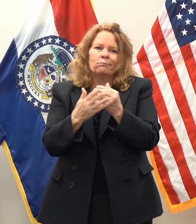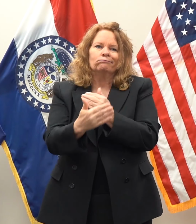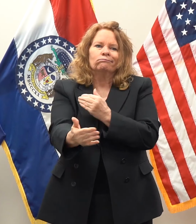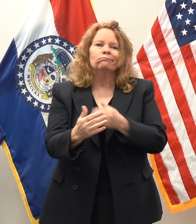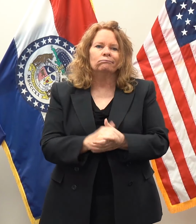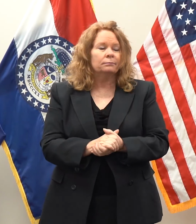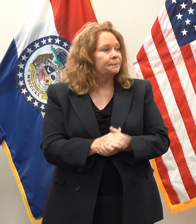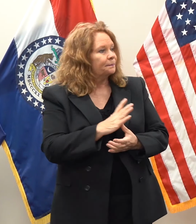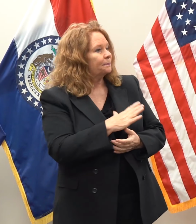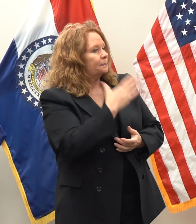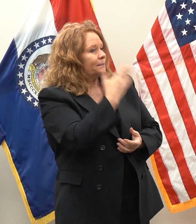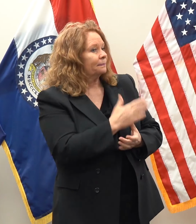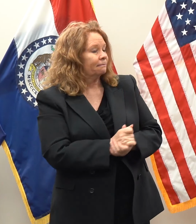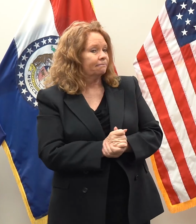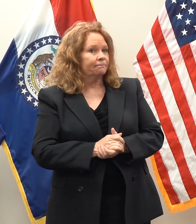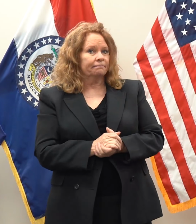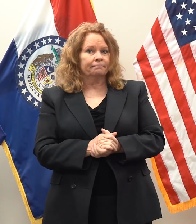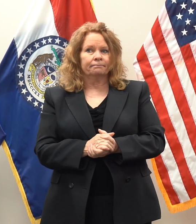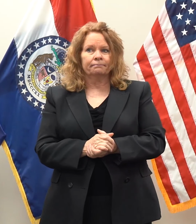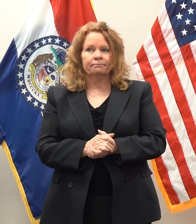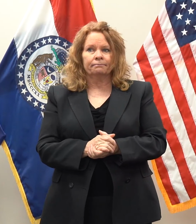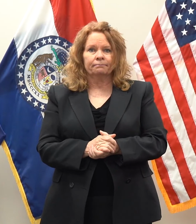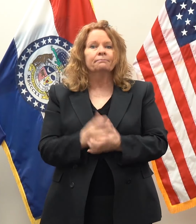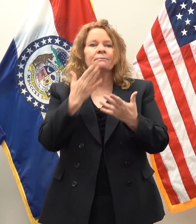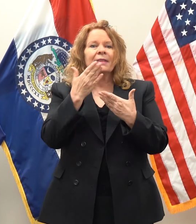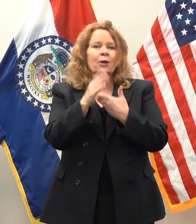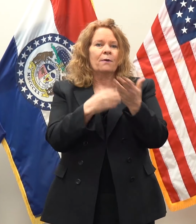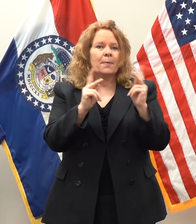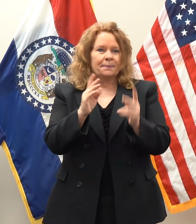weeks. Thank you. Yep. Thanks, everybody. Thanks.